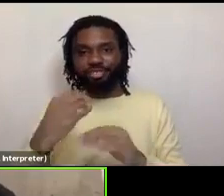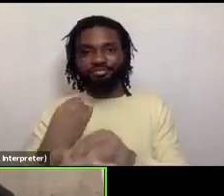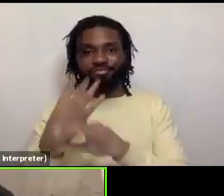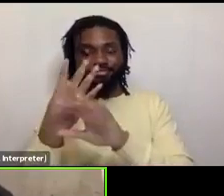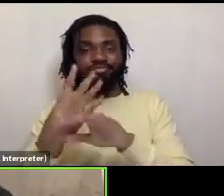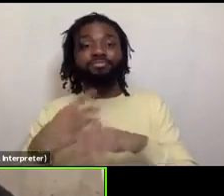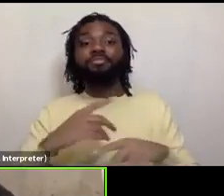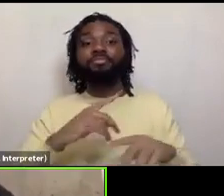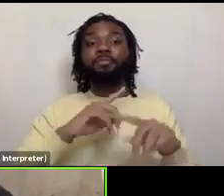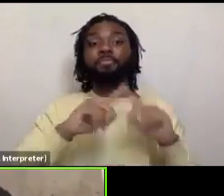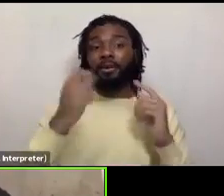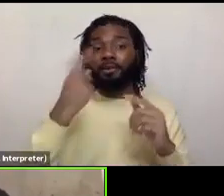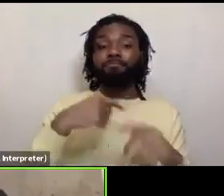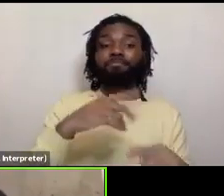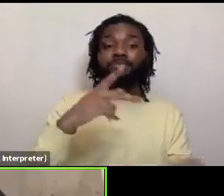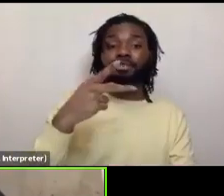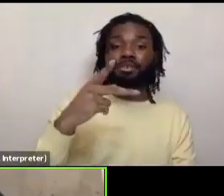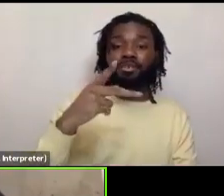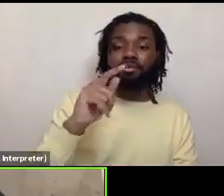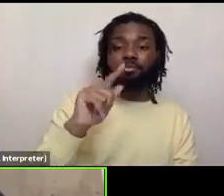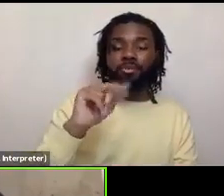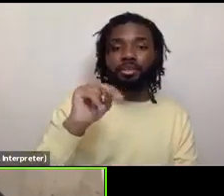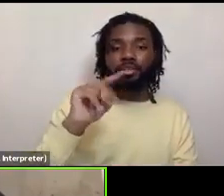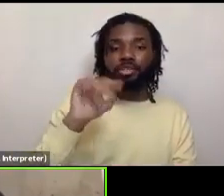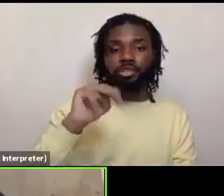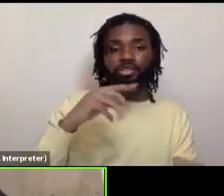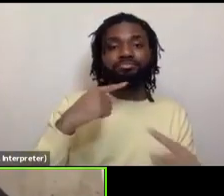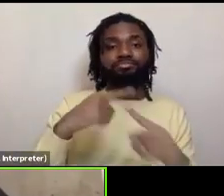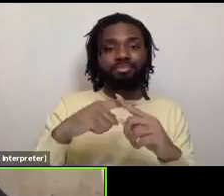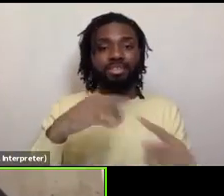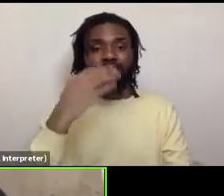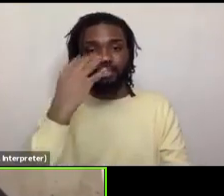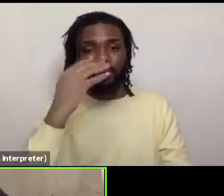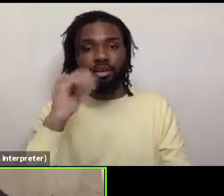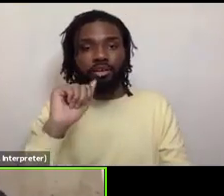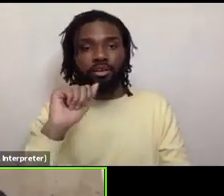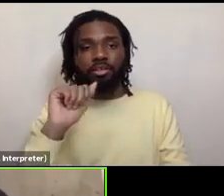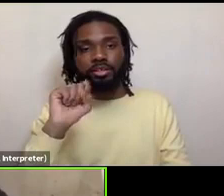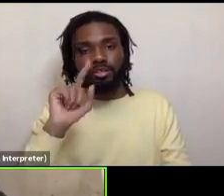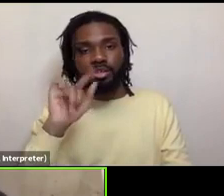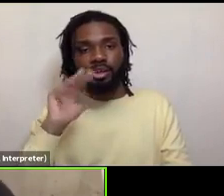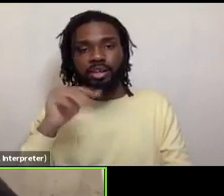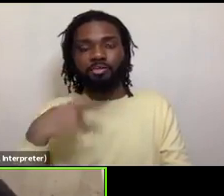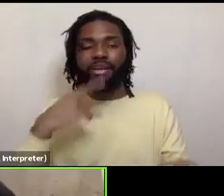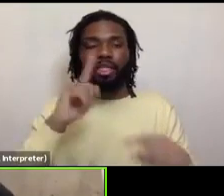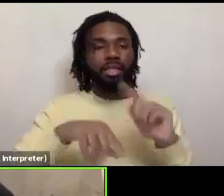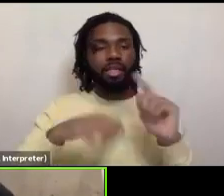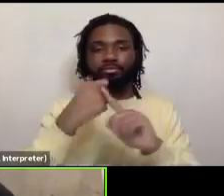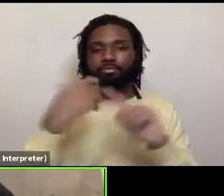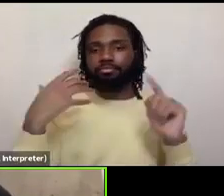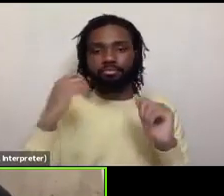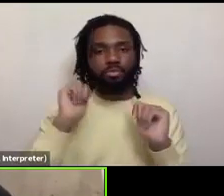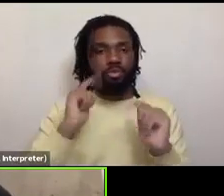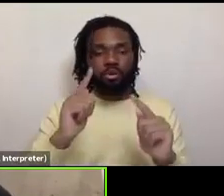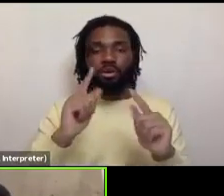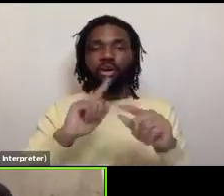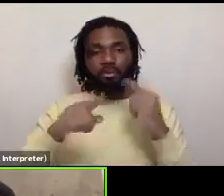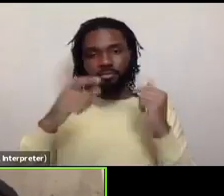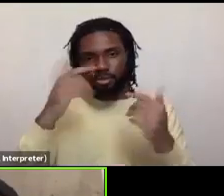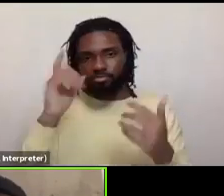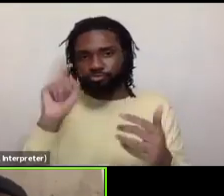Plantations and asylums, again, the connection between those, I can't get into right now, but you must take a look at